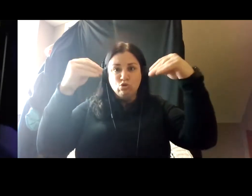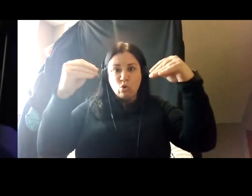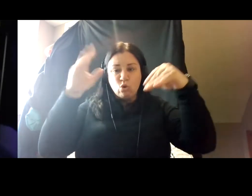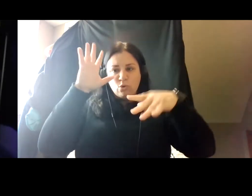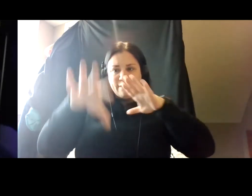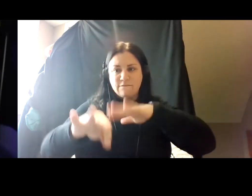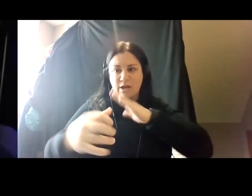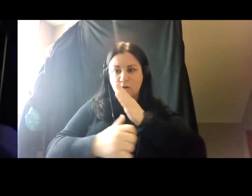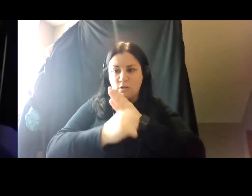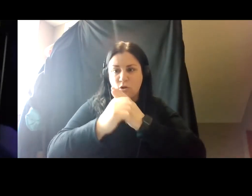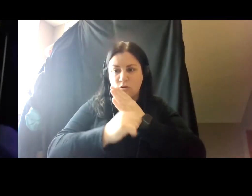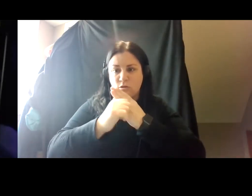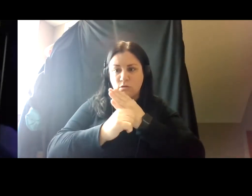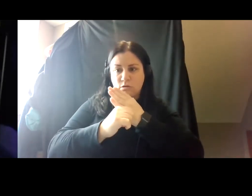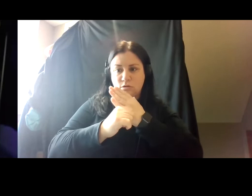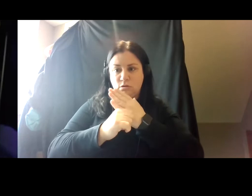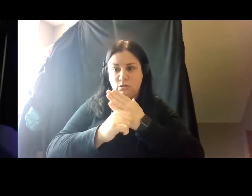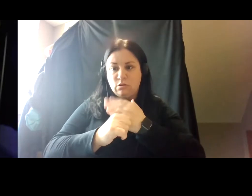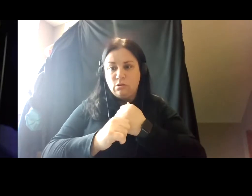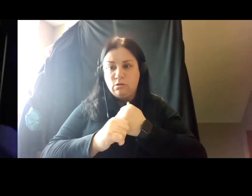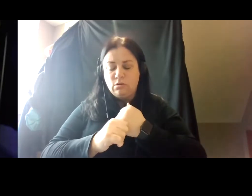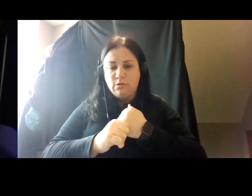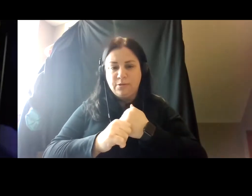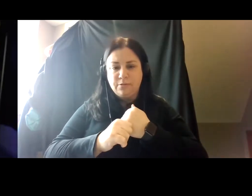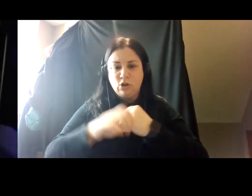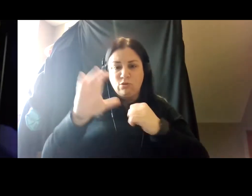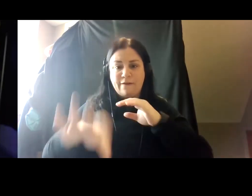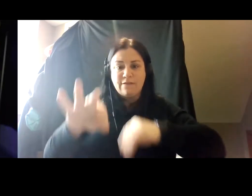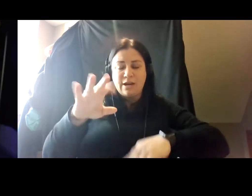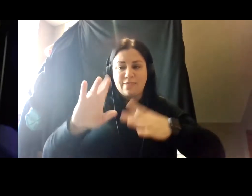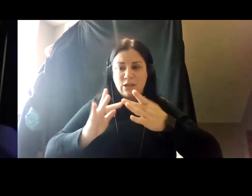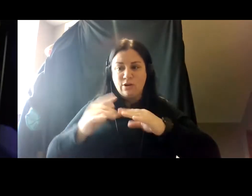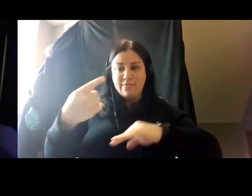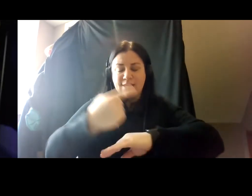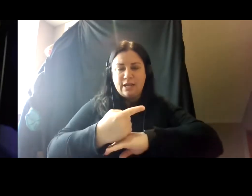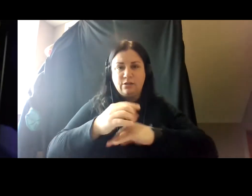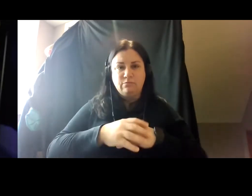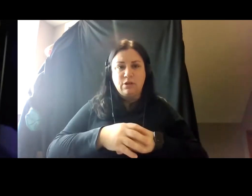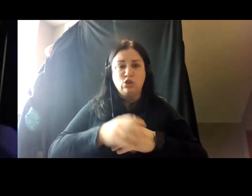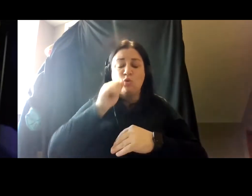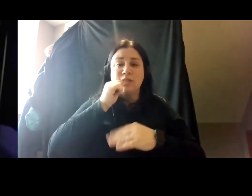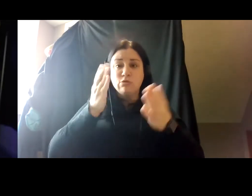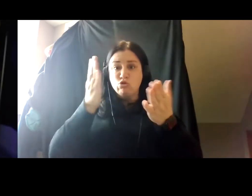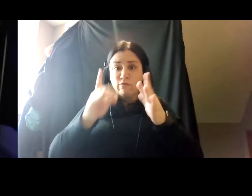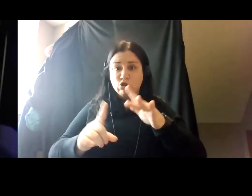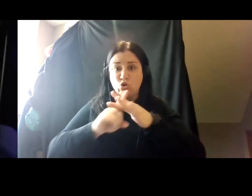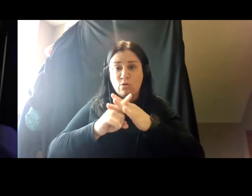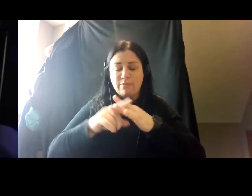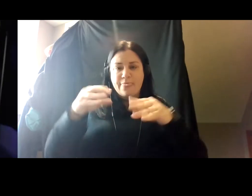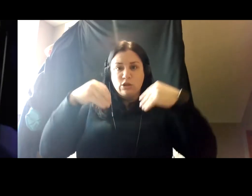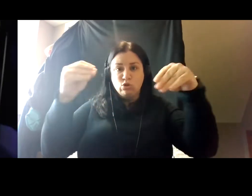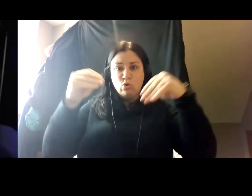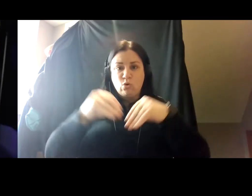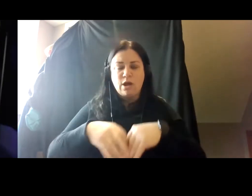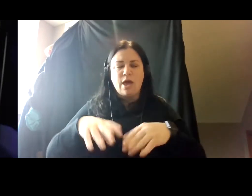find on the internet. You can find anything on the internet these days. And Secret Service show up to our store, and they look through